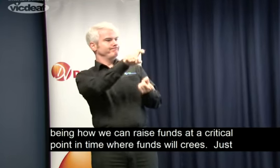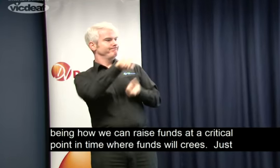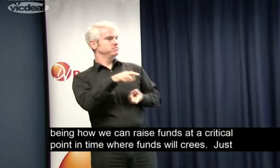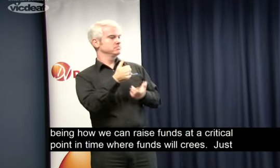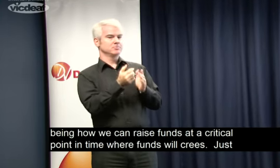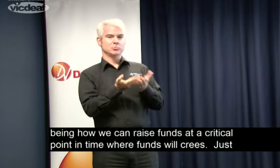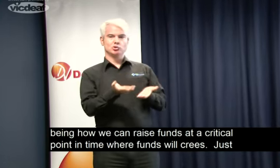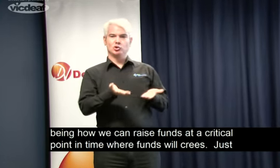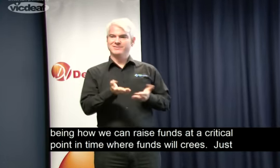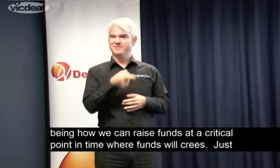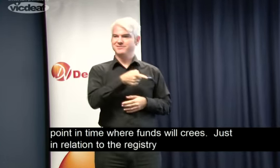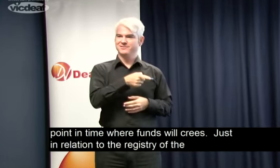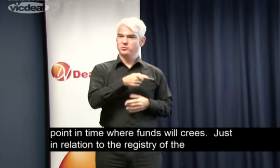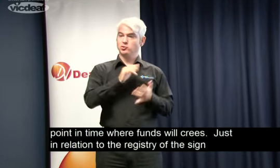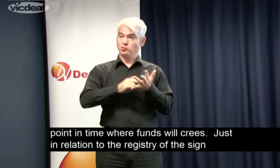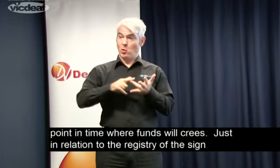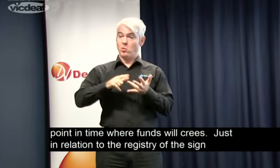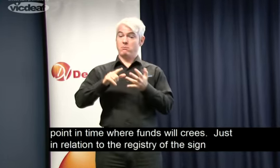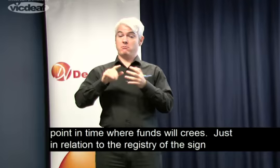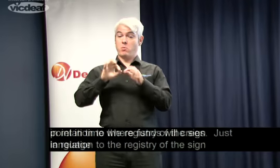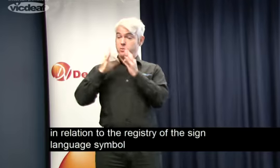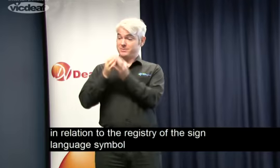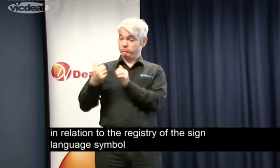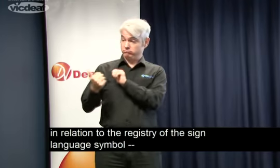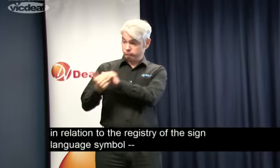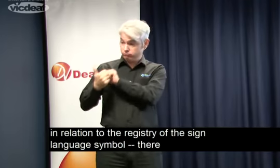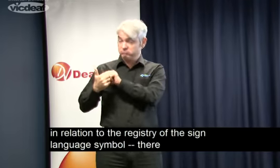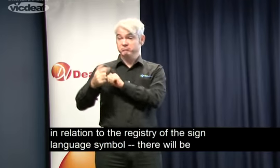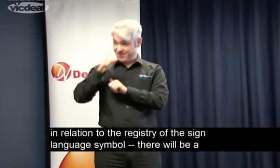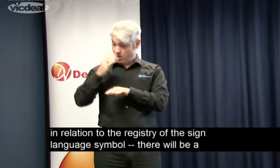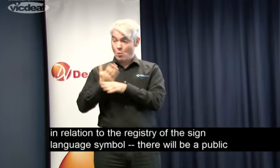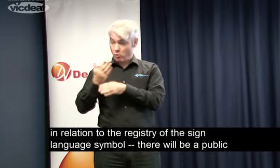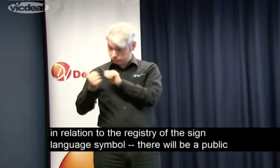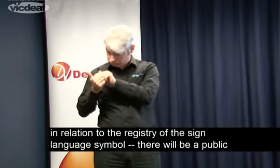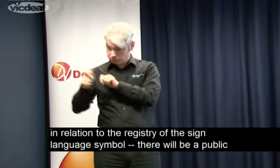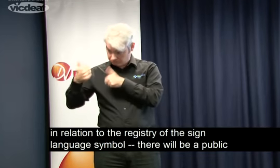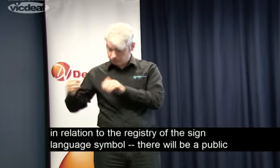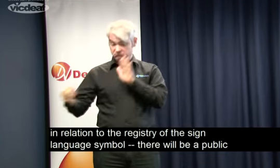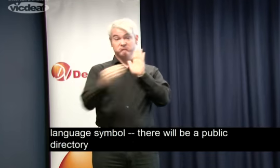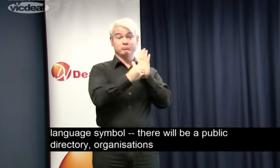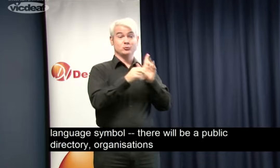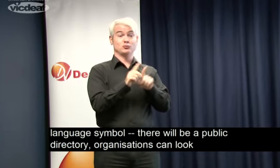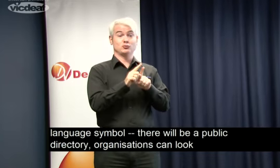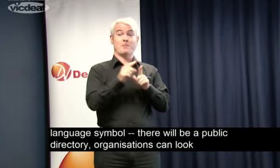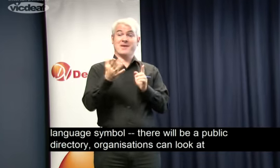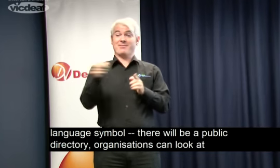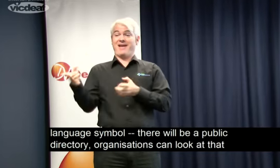public directory where organisations can look at that and actually target people for services they wish to provide. So there